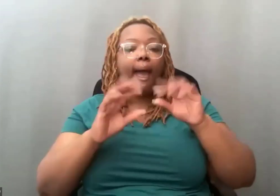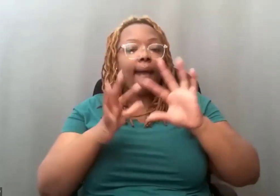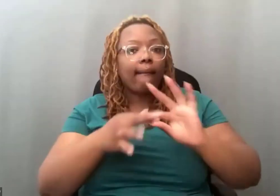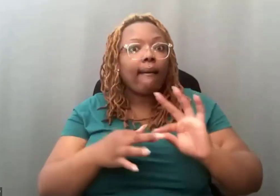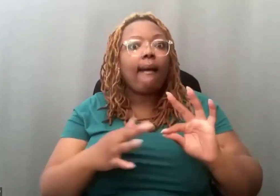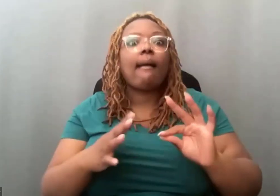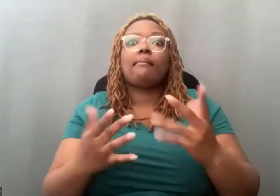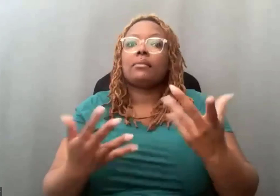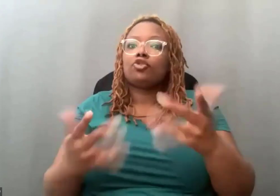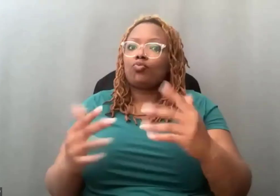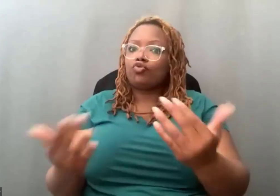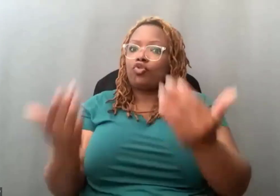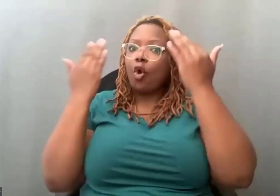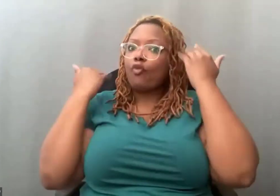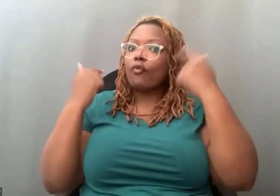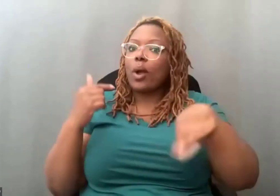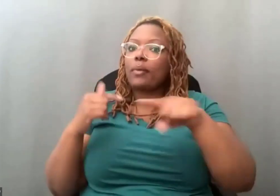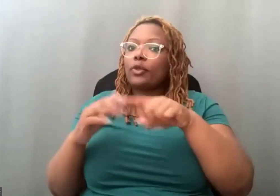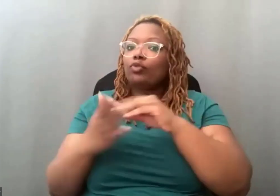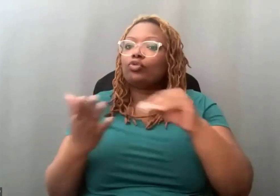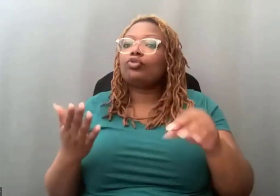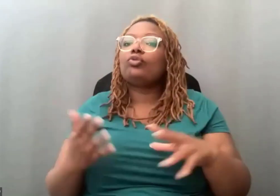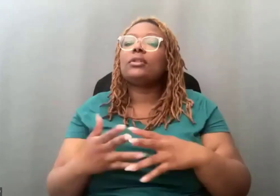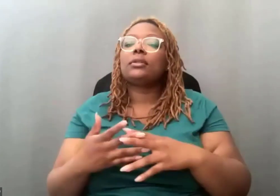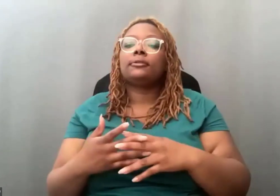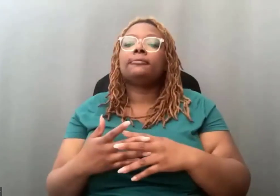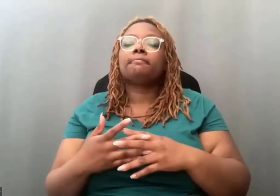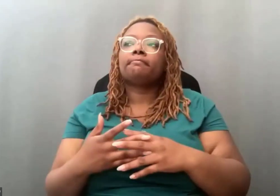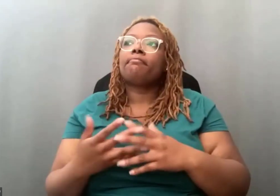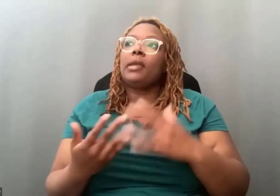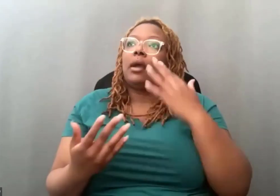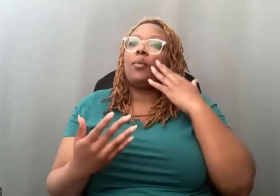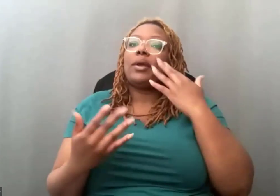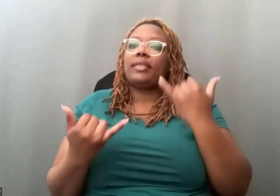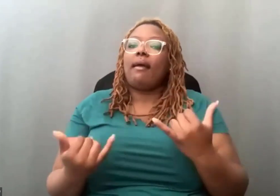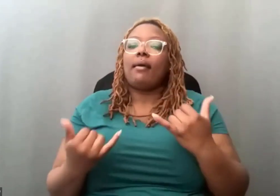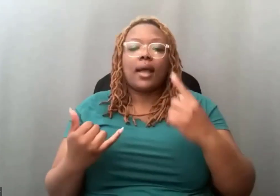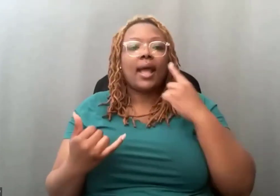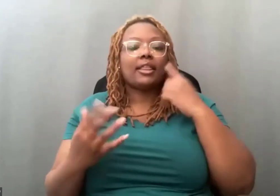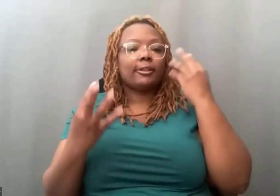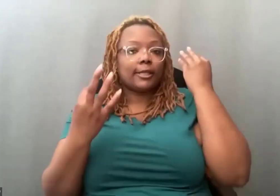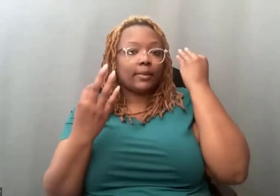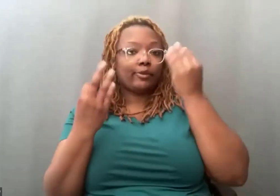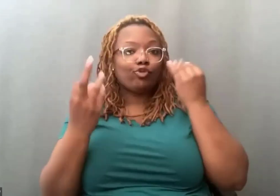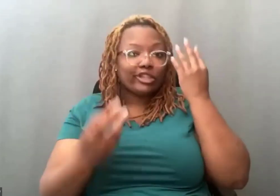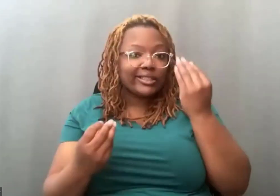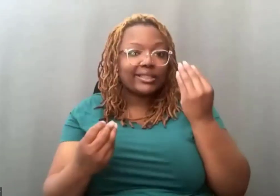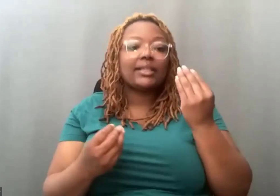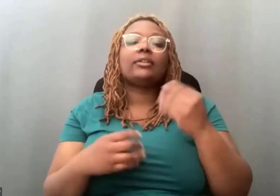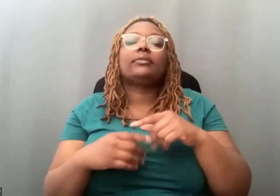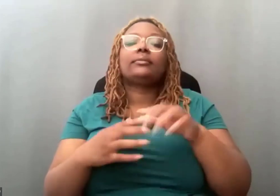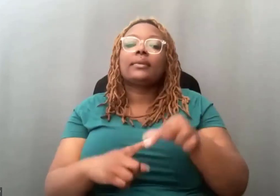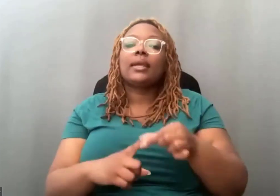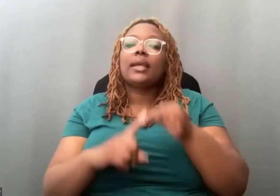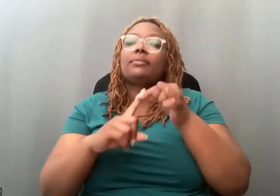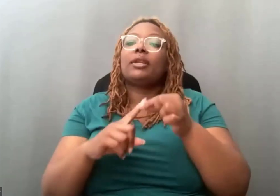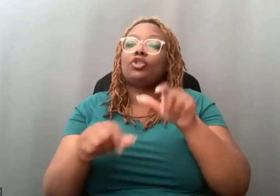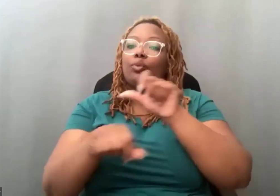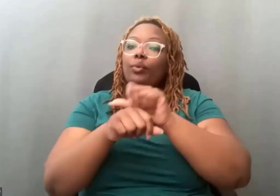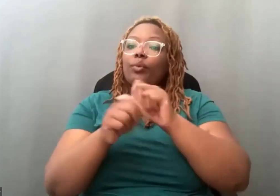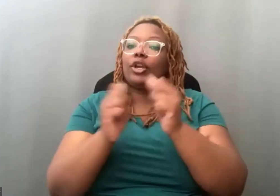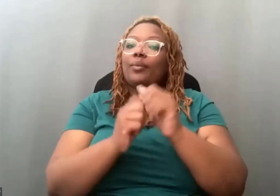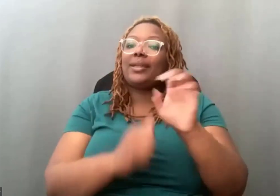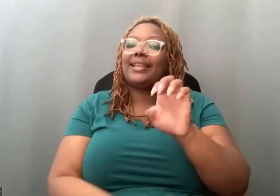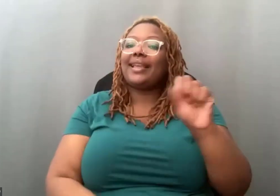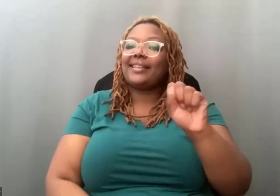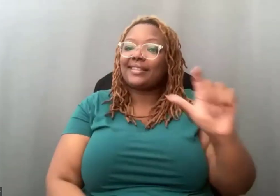I'm just being critical about that now, that is something to consider, especially when you're working with